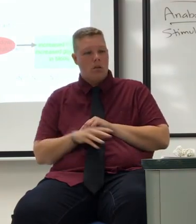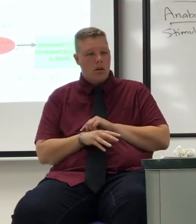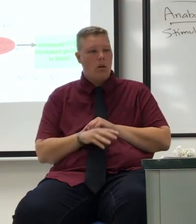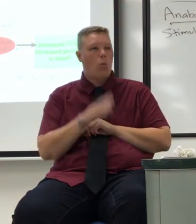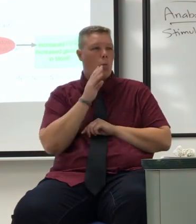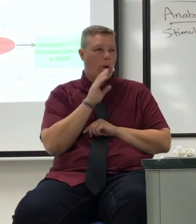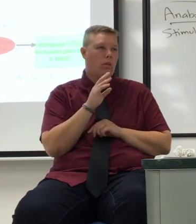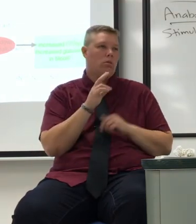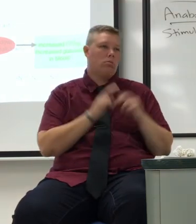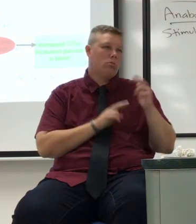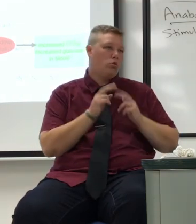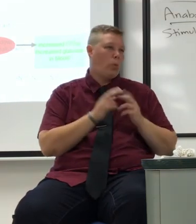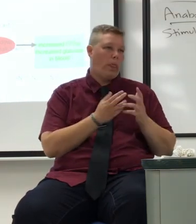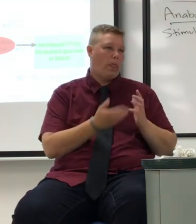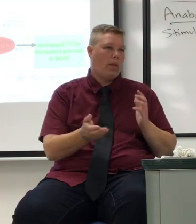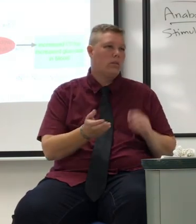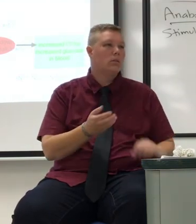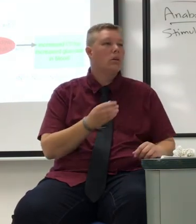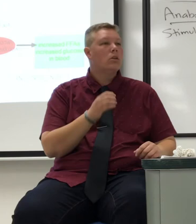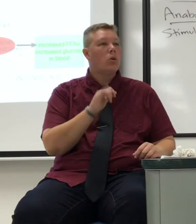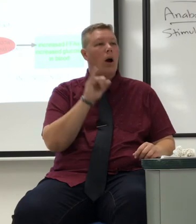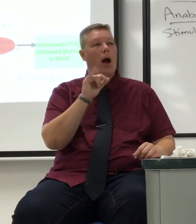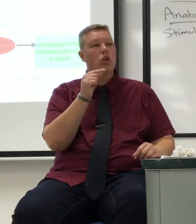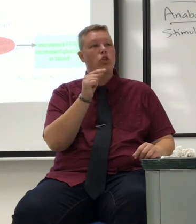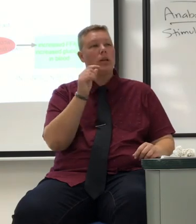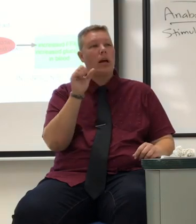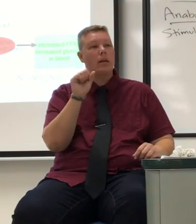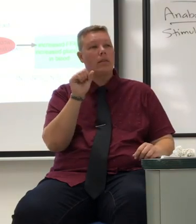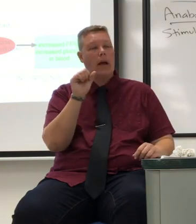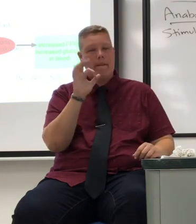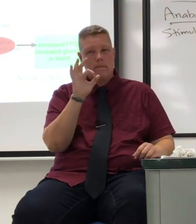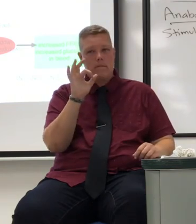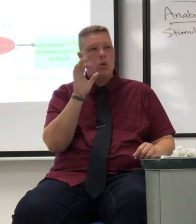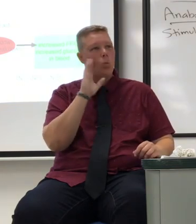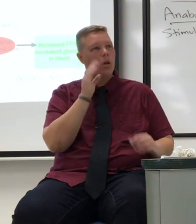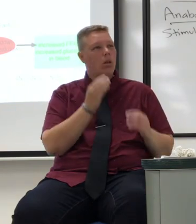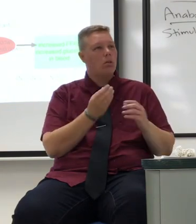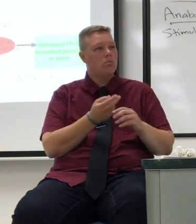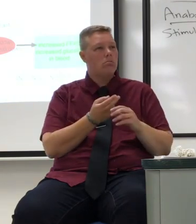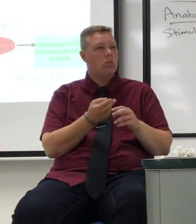slide, the IGFs will increase muscle,